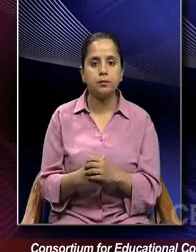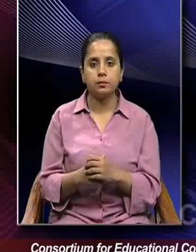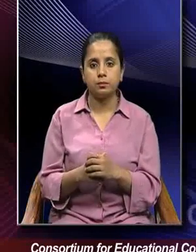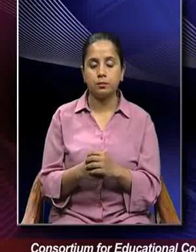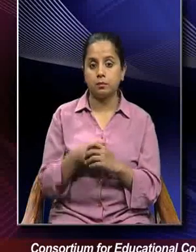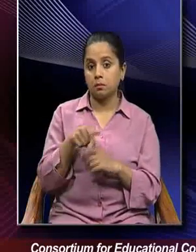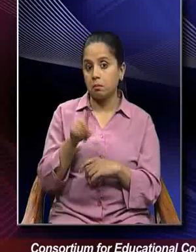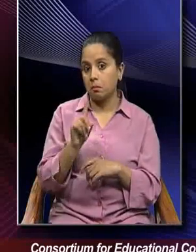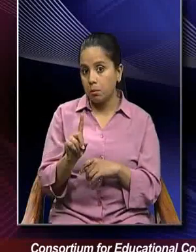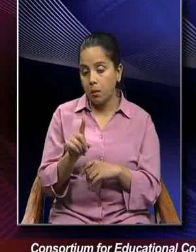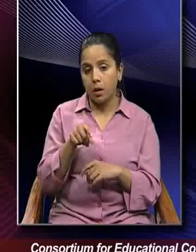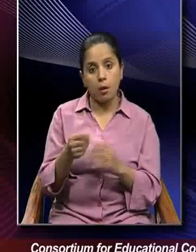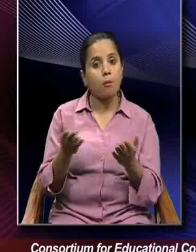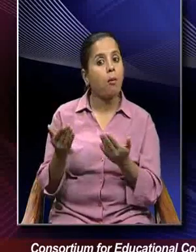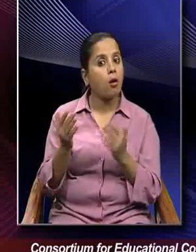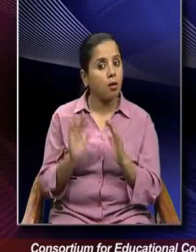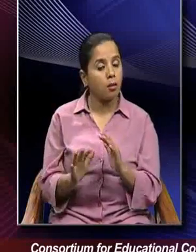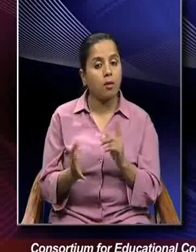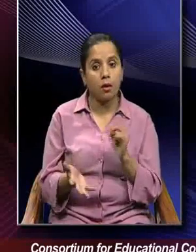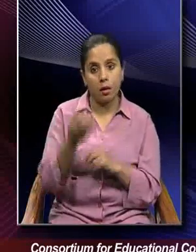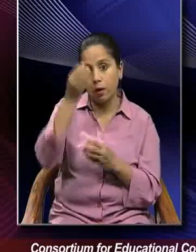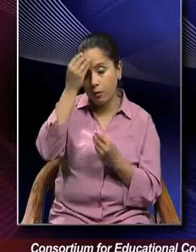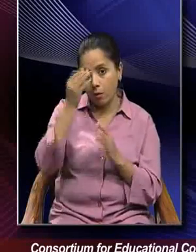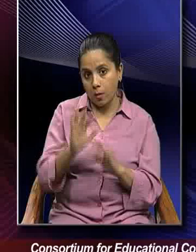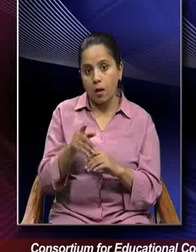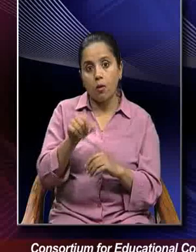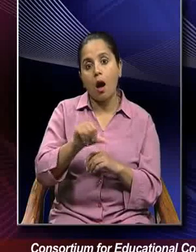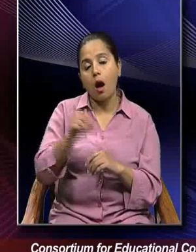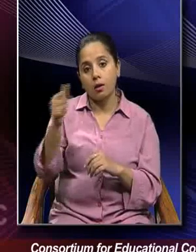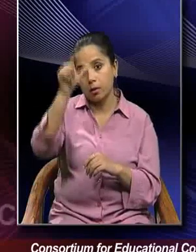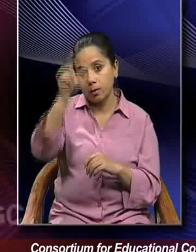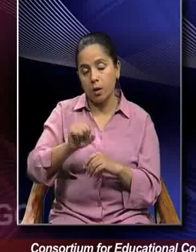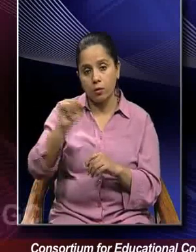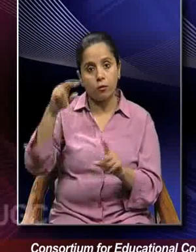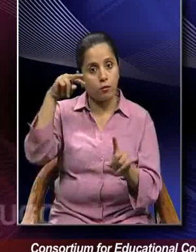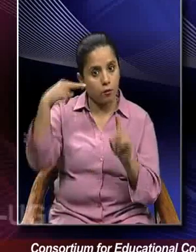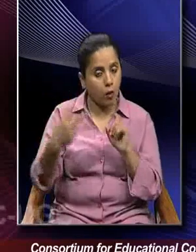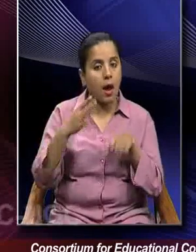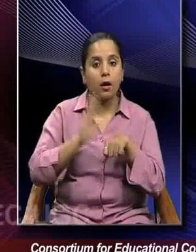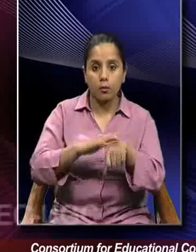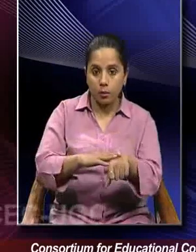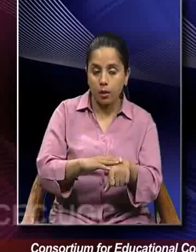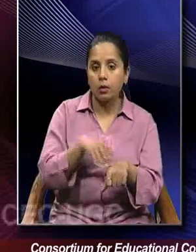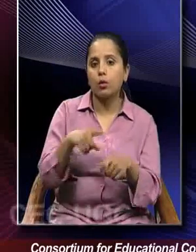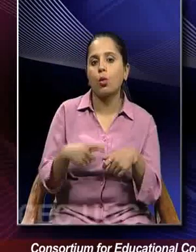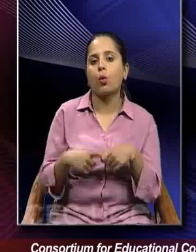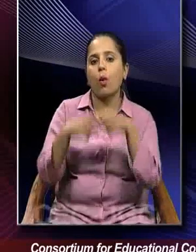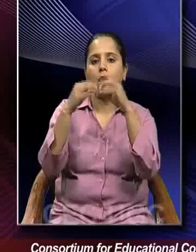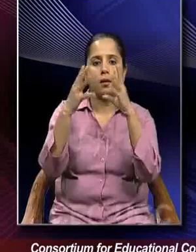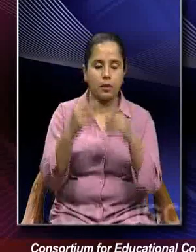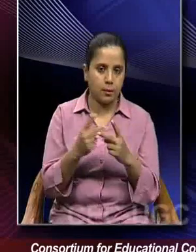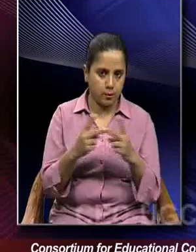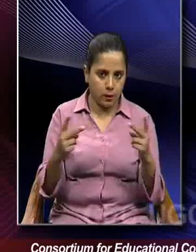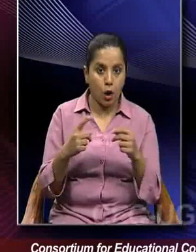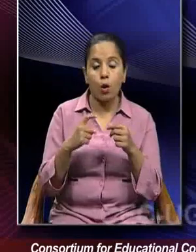is, however, possible to gain insight into another person's perspective or experience through qualitative methods.